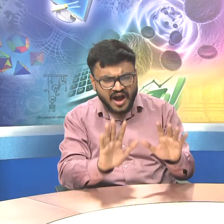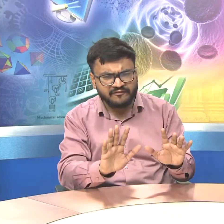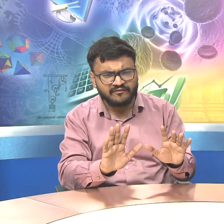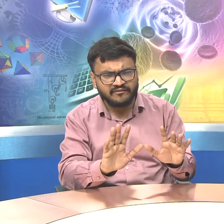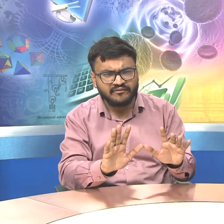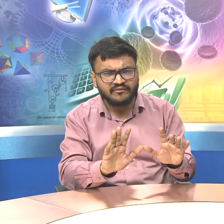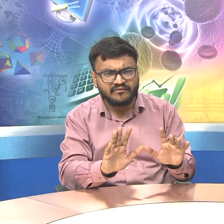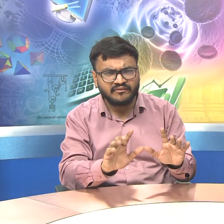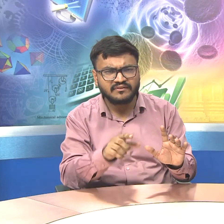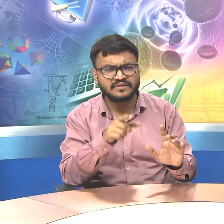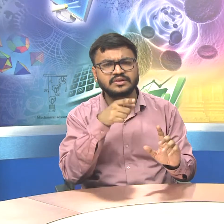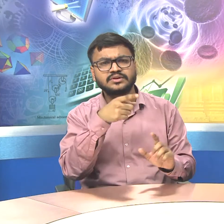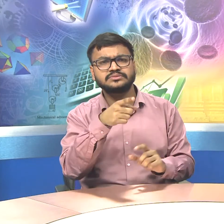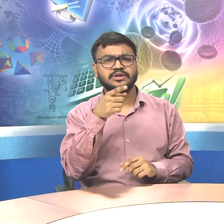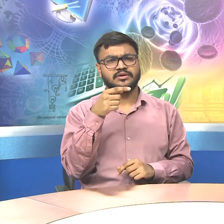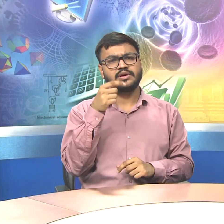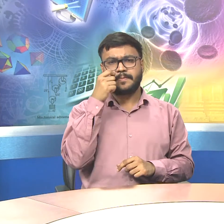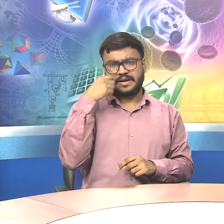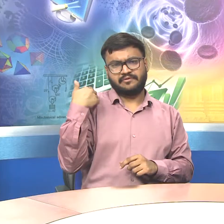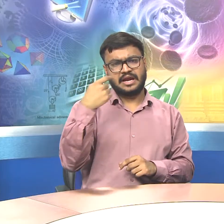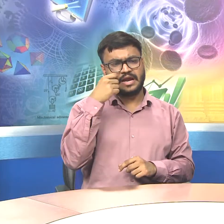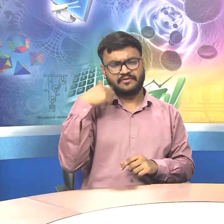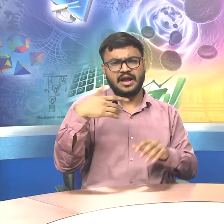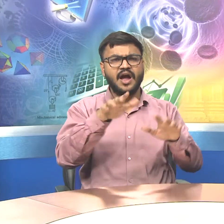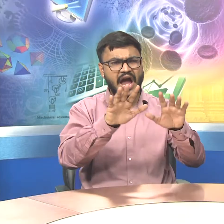do you have a brother or sister?